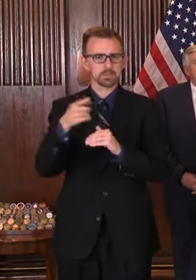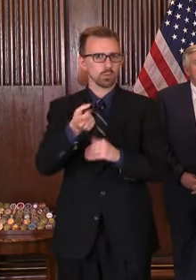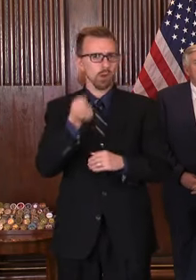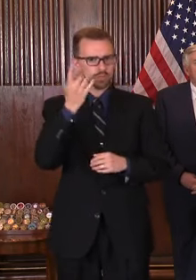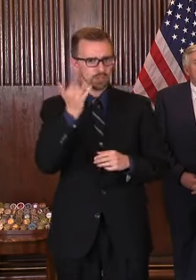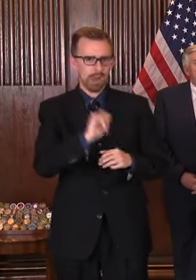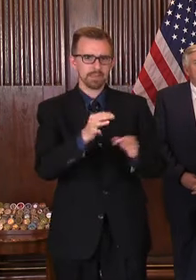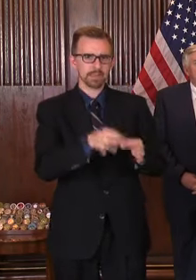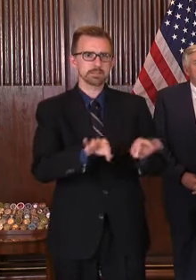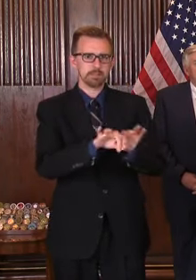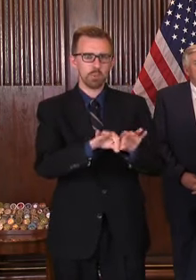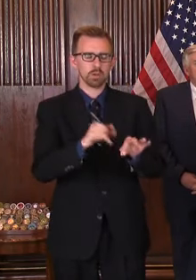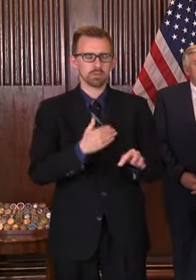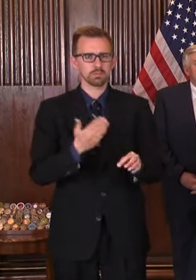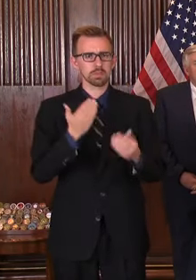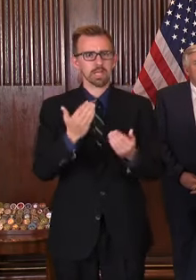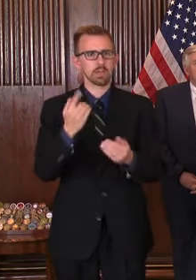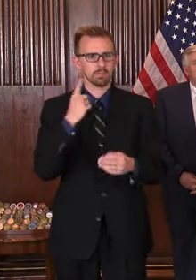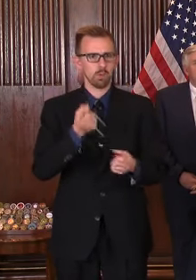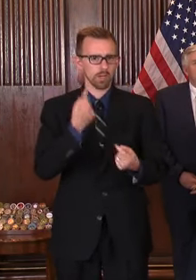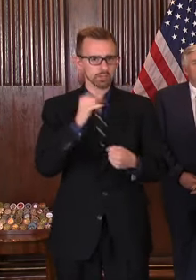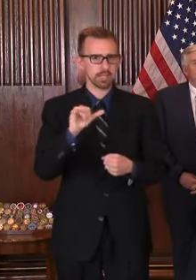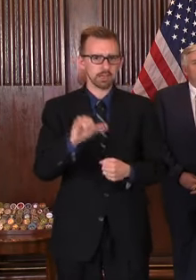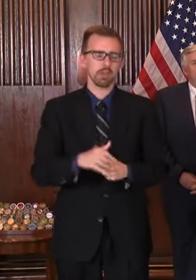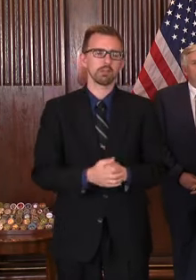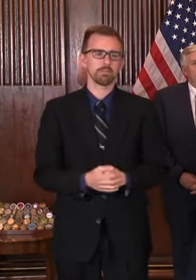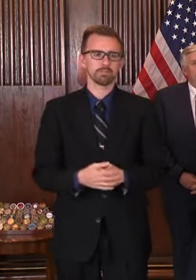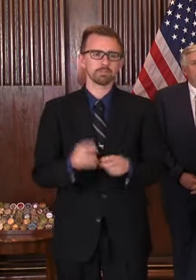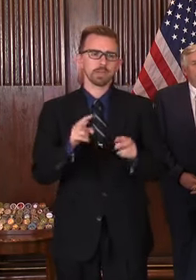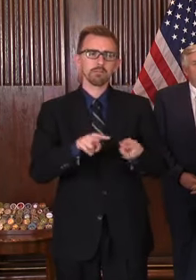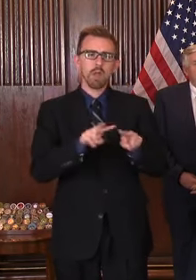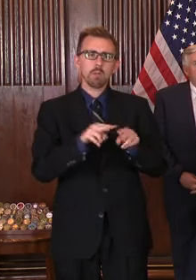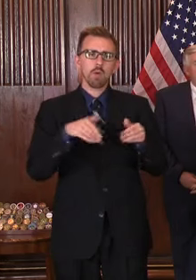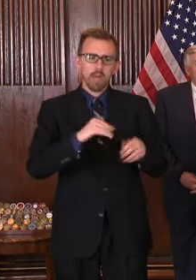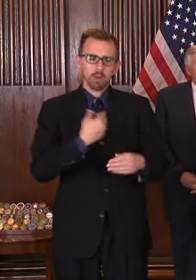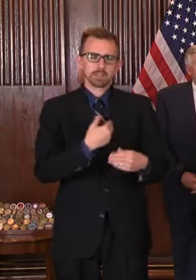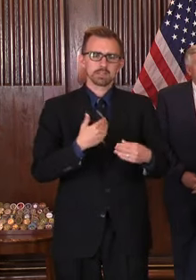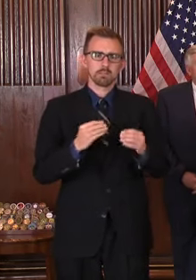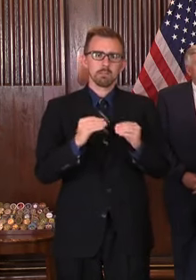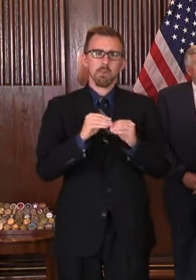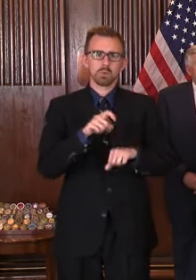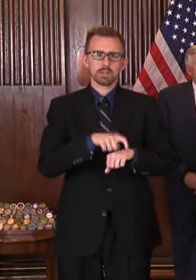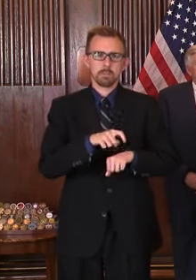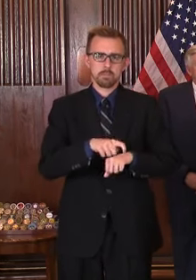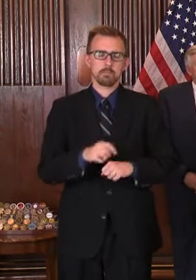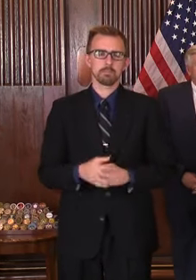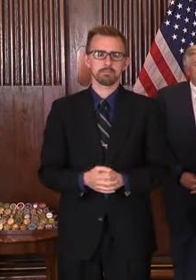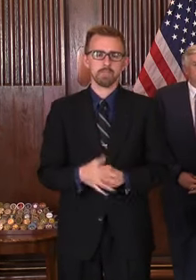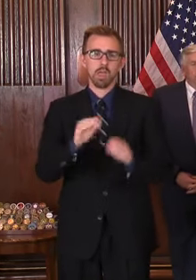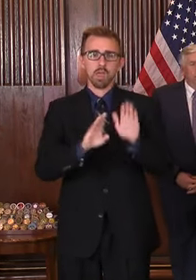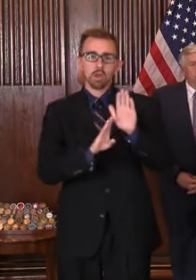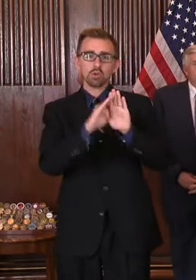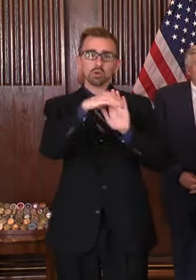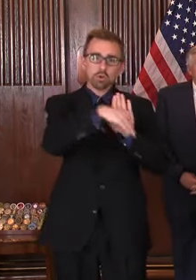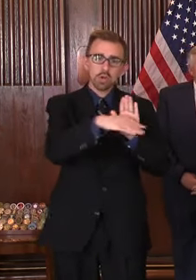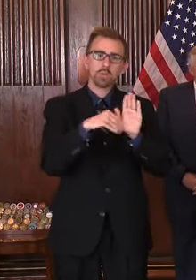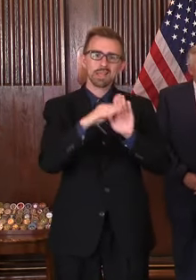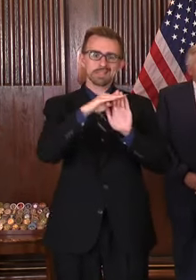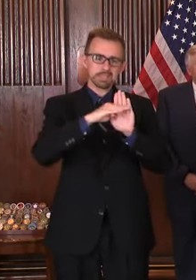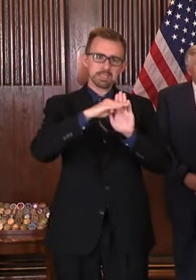community. It's been invaluable to afford us the time. We have literally bent this curve. We've flattened this